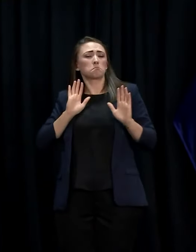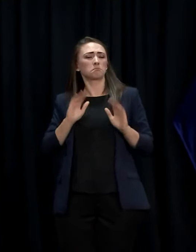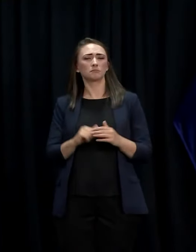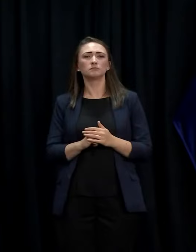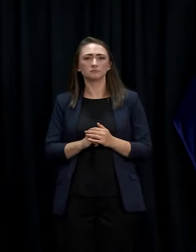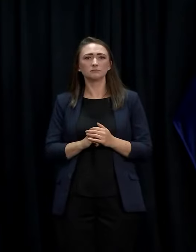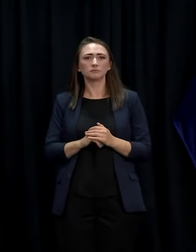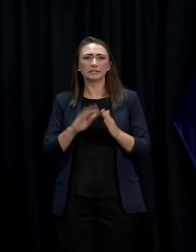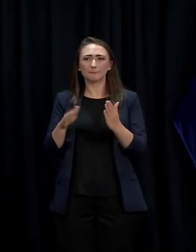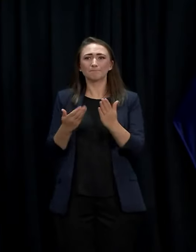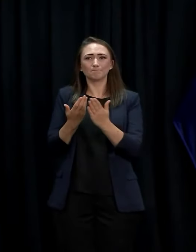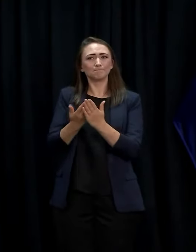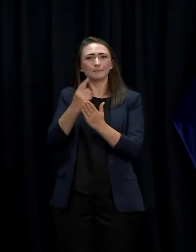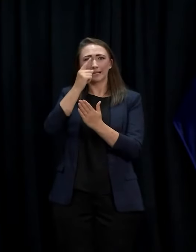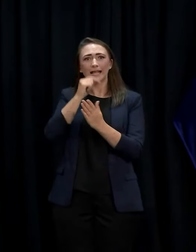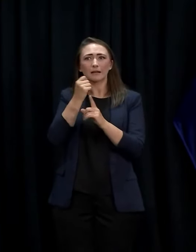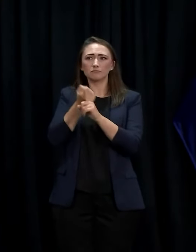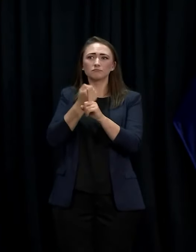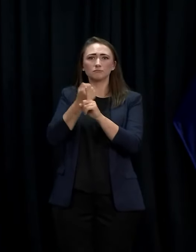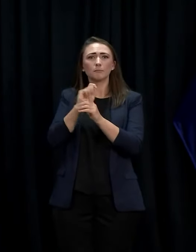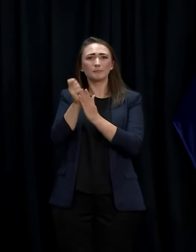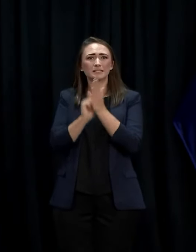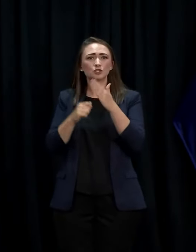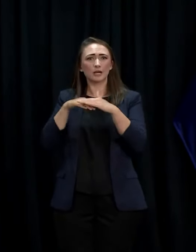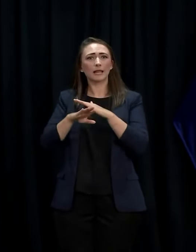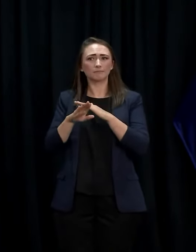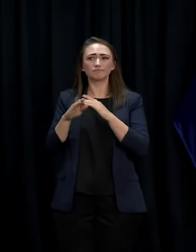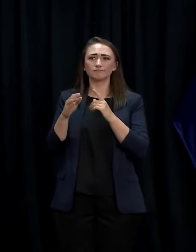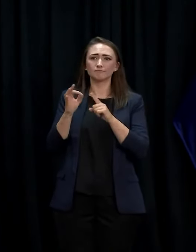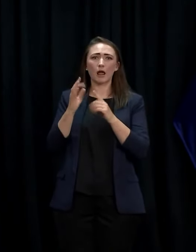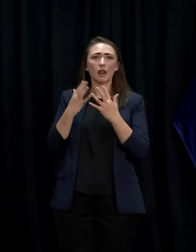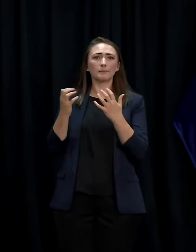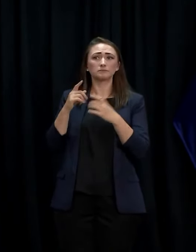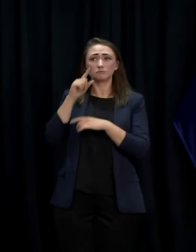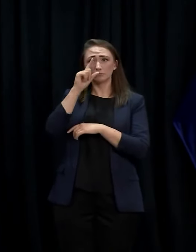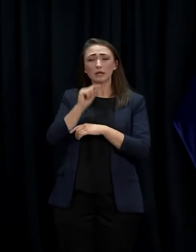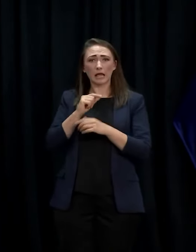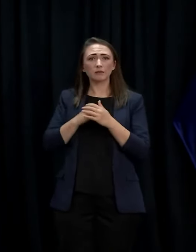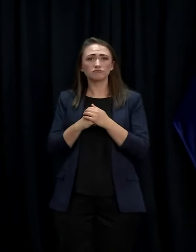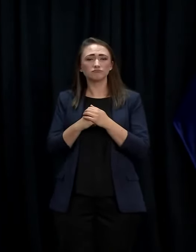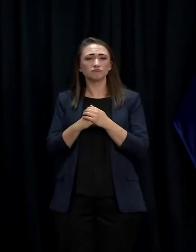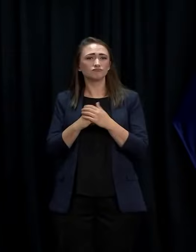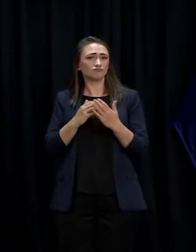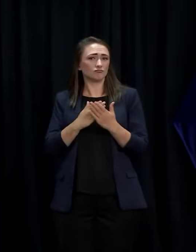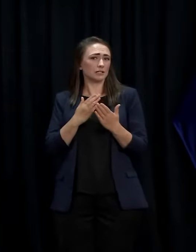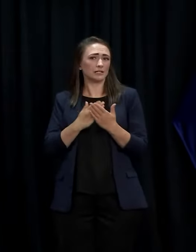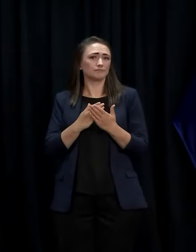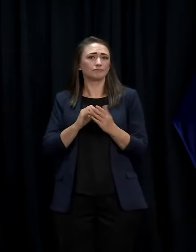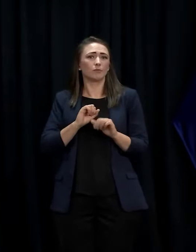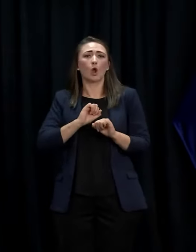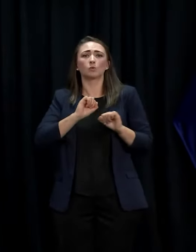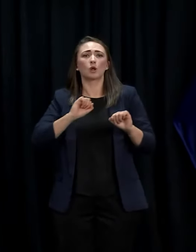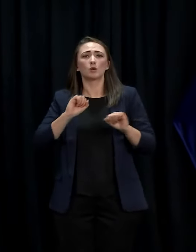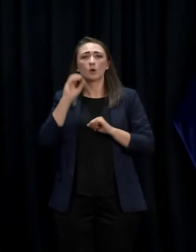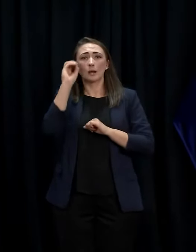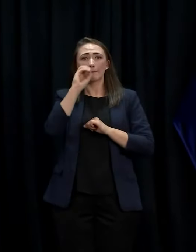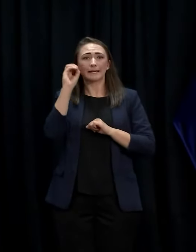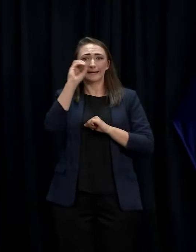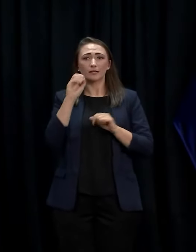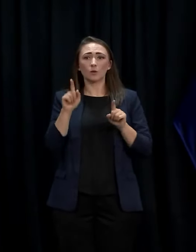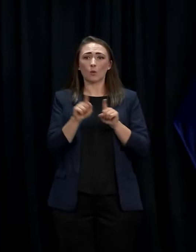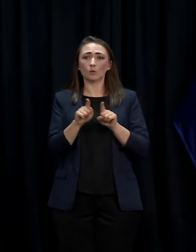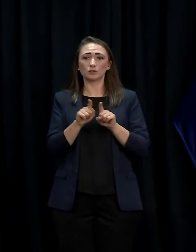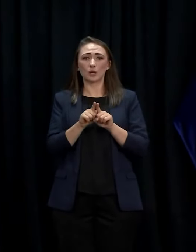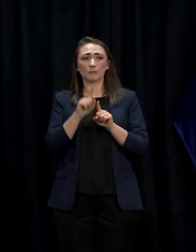agree with, are able to petition the Parliament. And ultimately, the Court of Public Opinion is the judge on the validity of